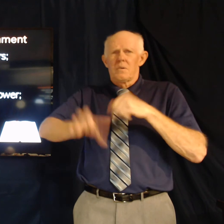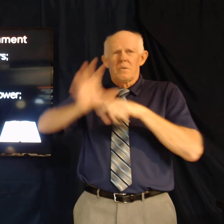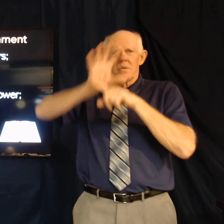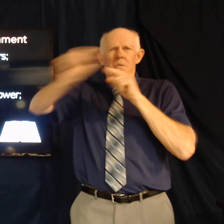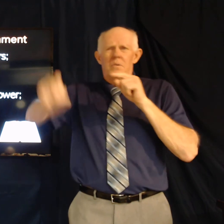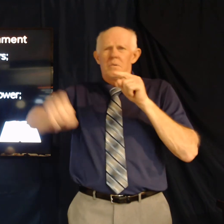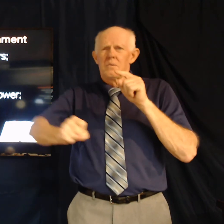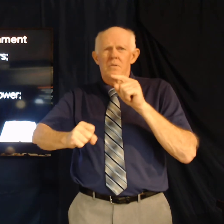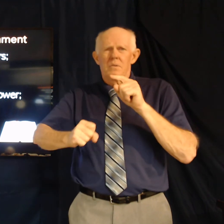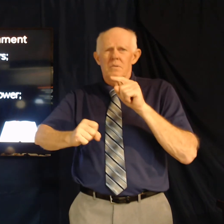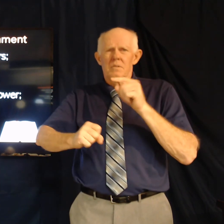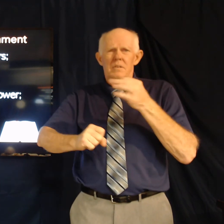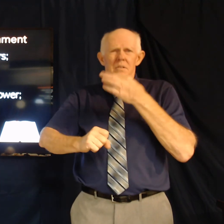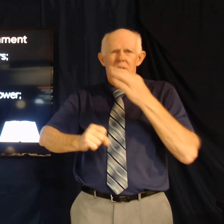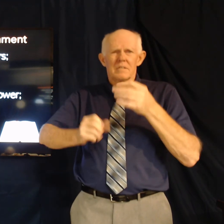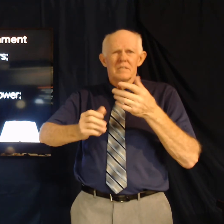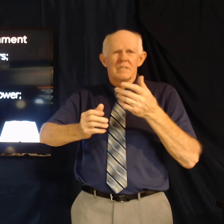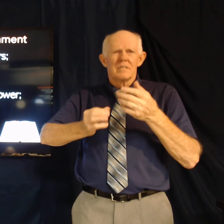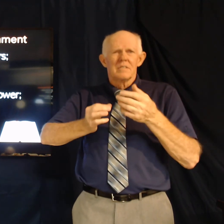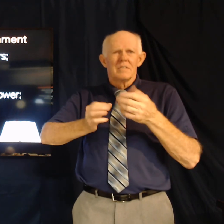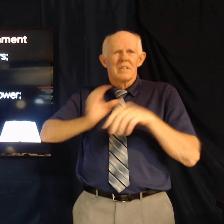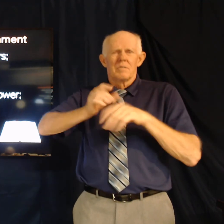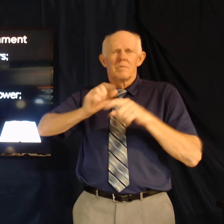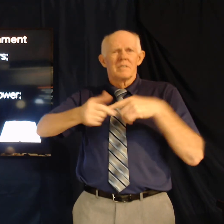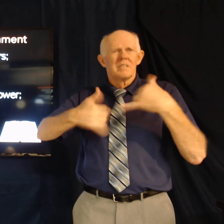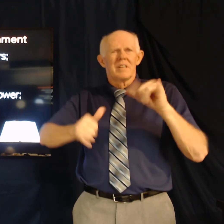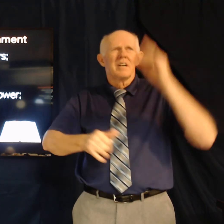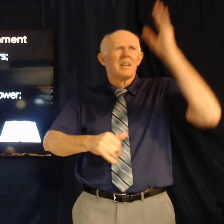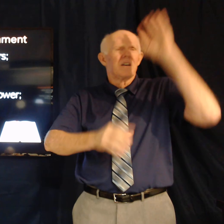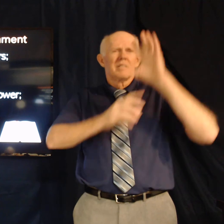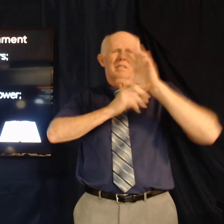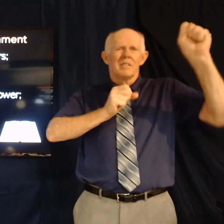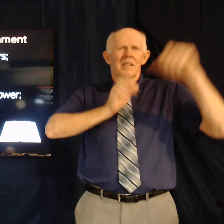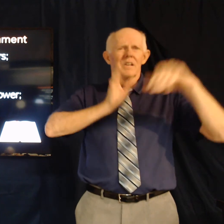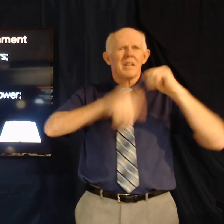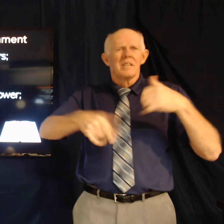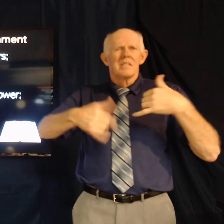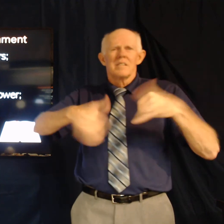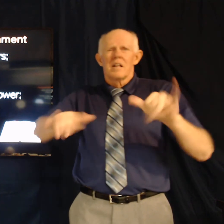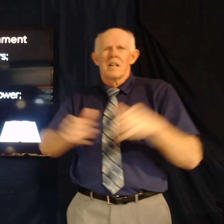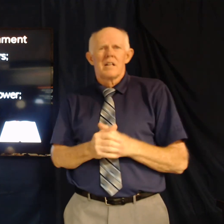Today we have computers. Some people are good with computers.